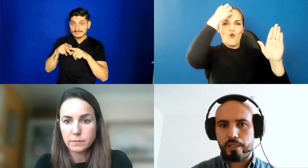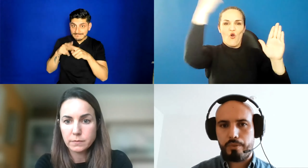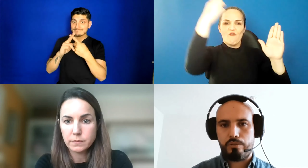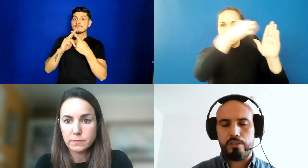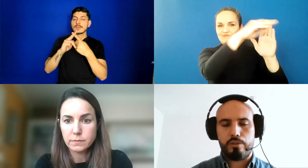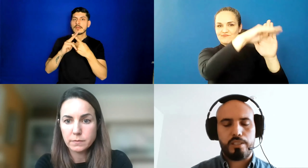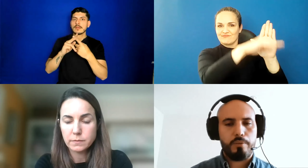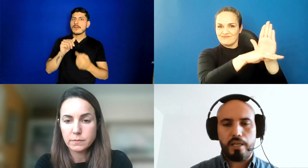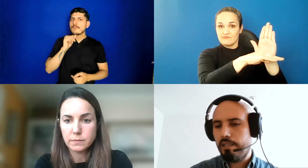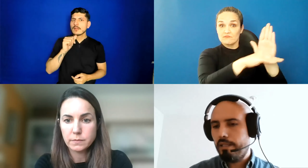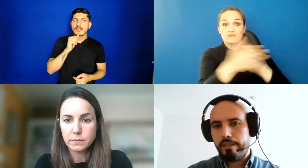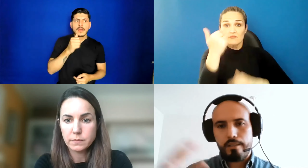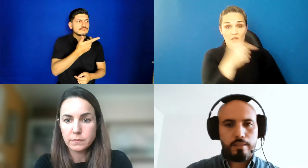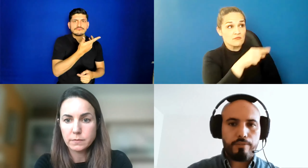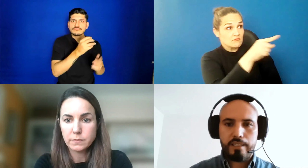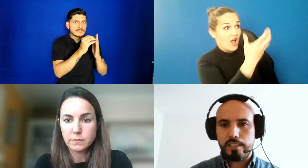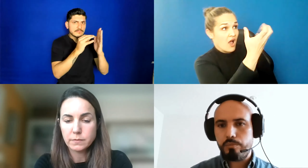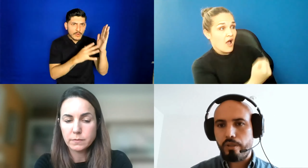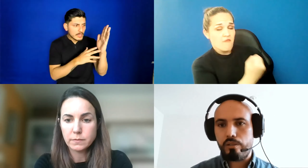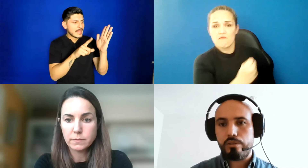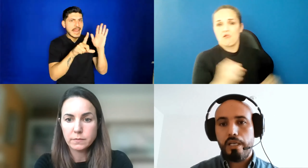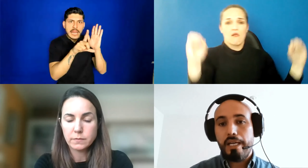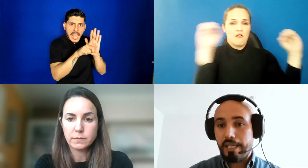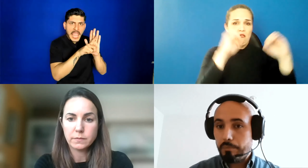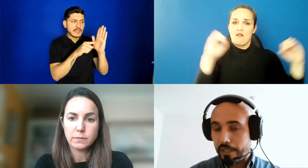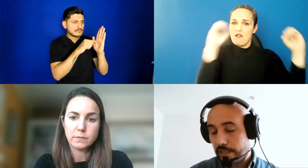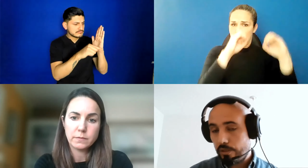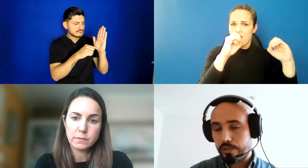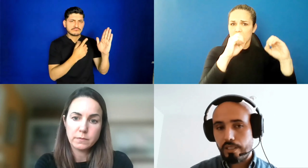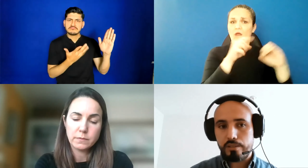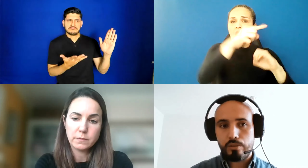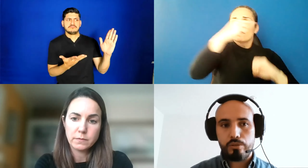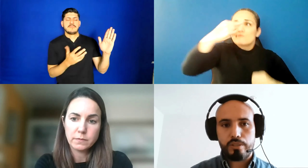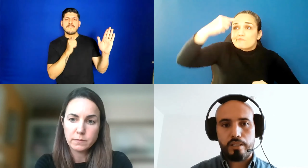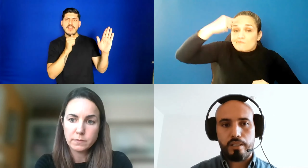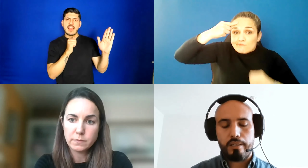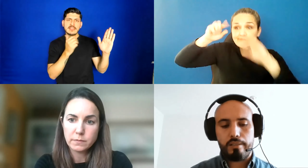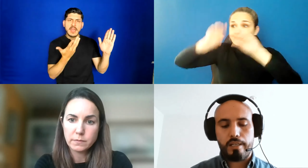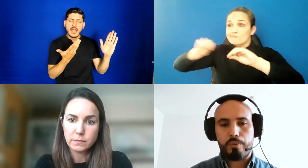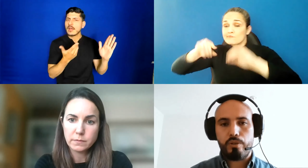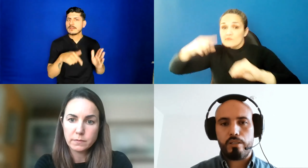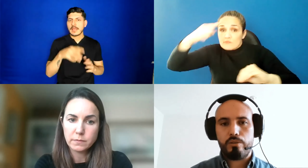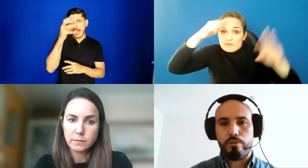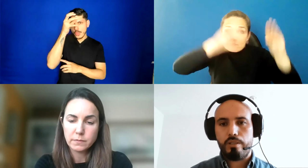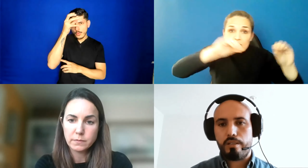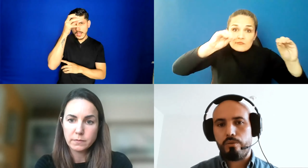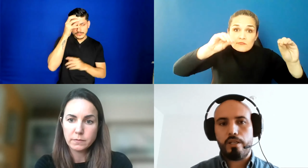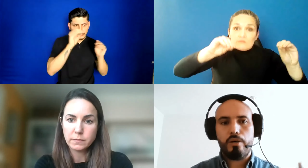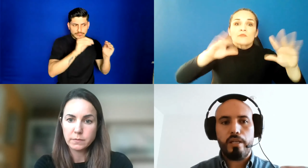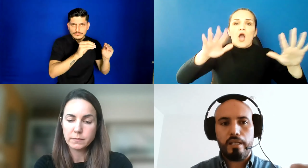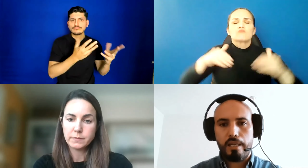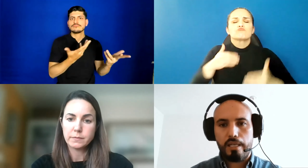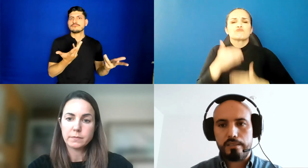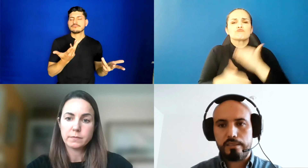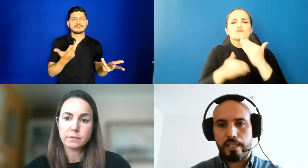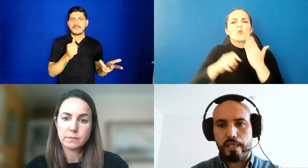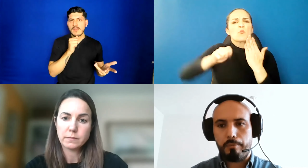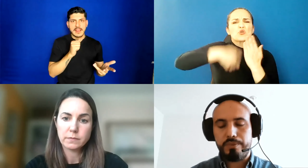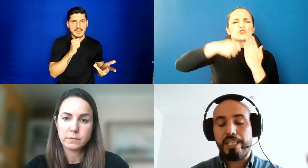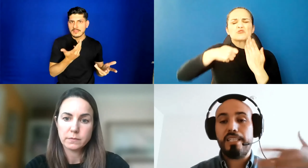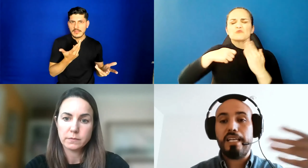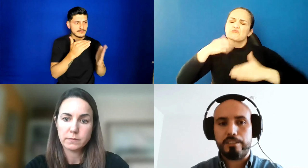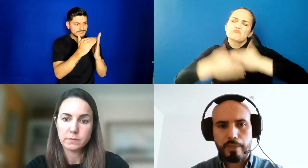started, we had no awareness of best practices. There were different educational models that